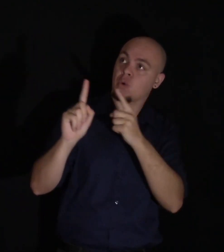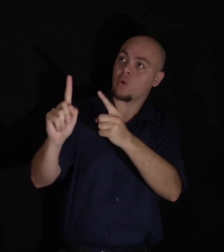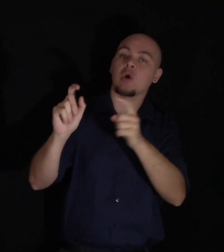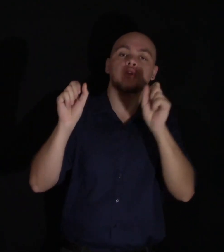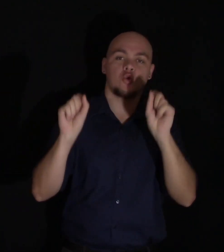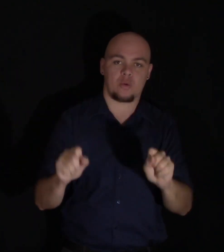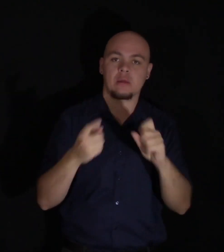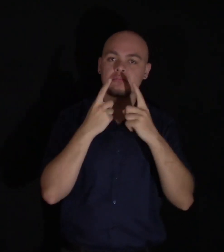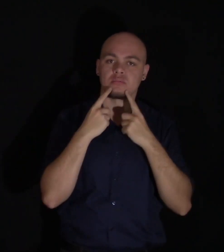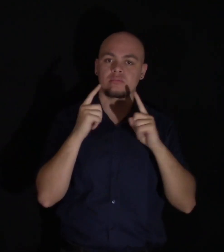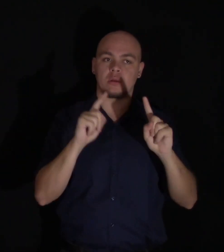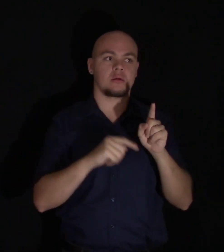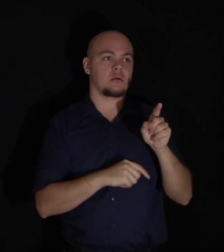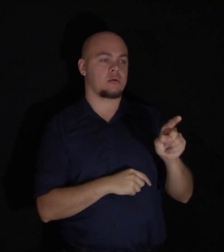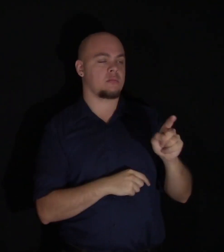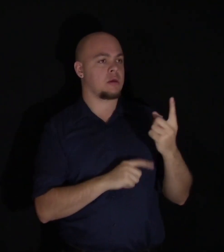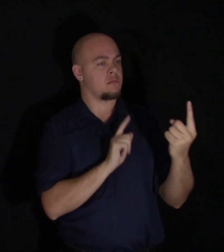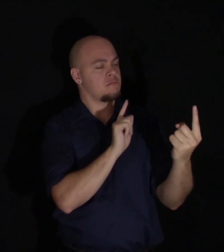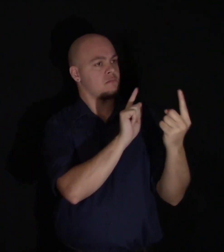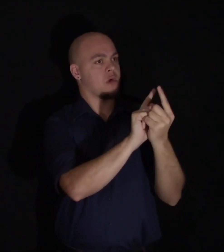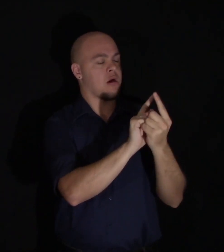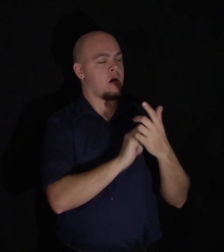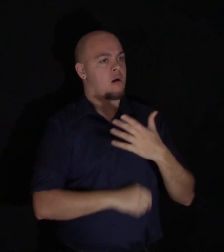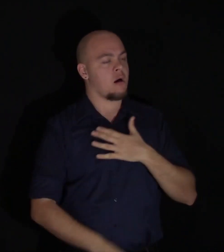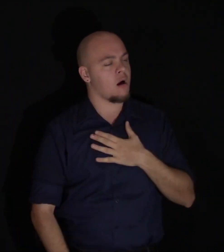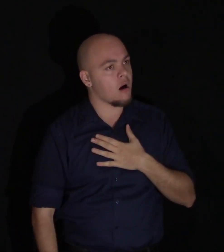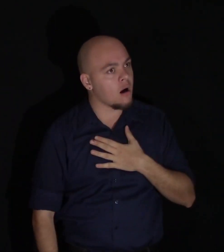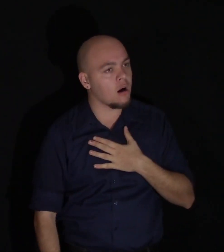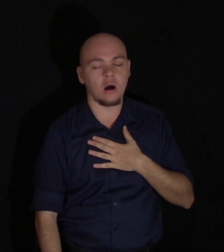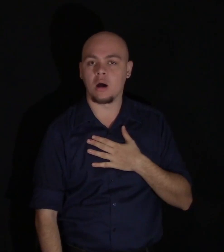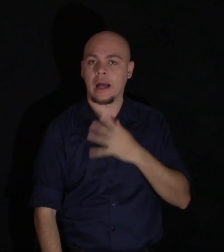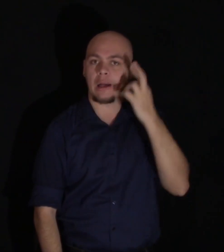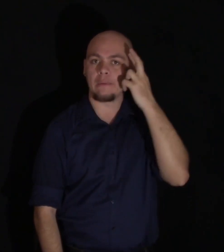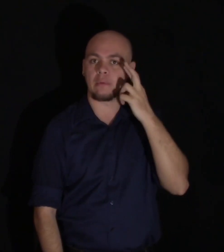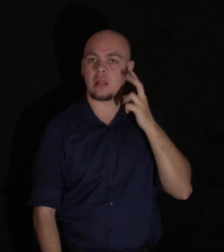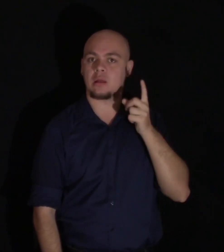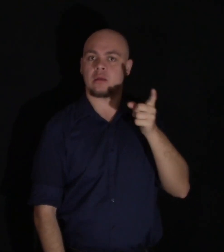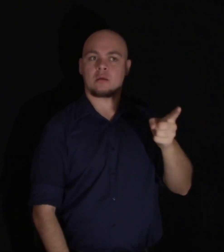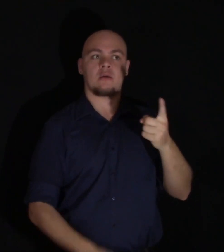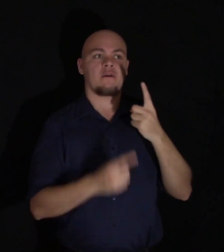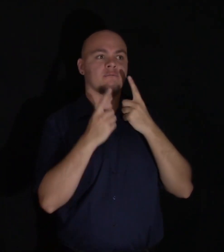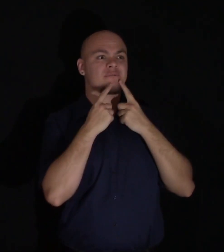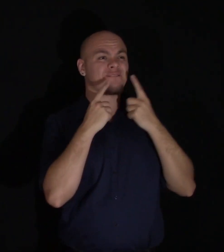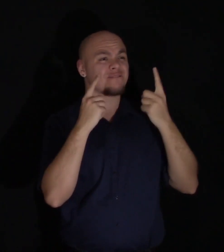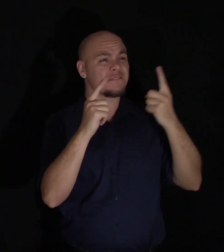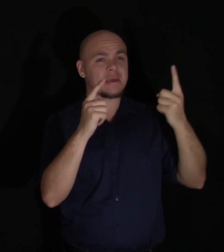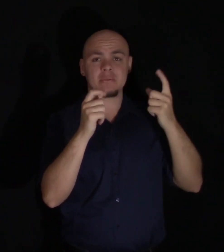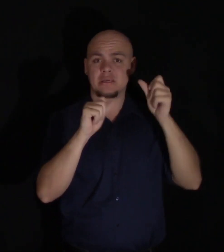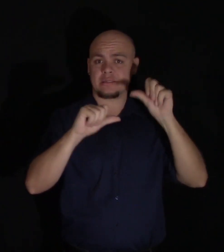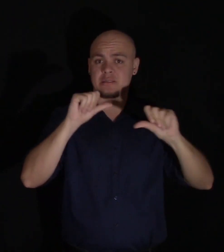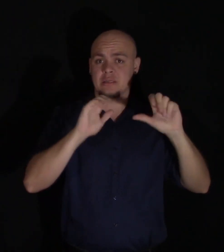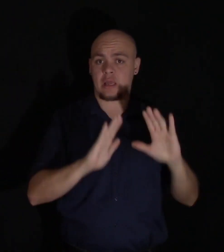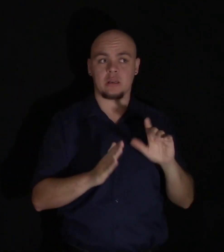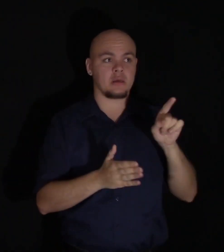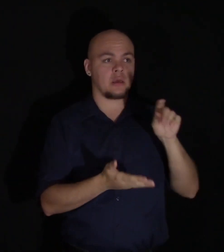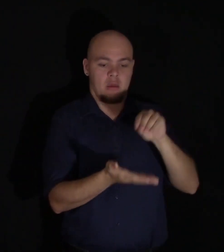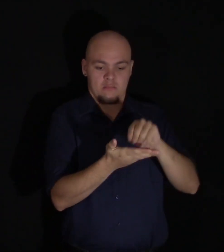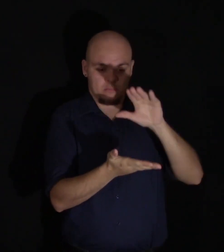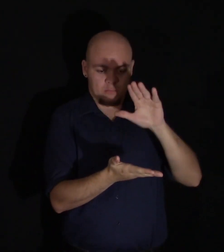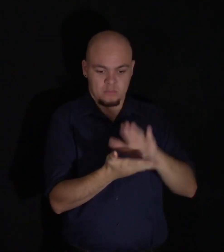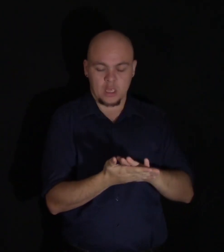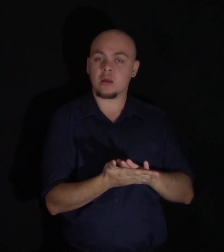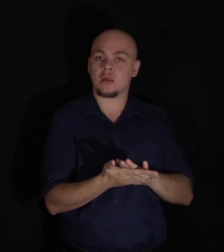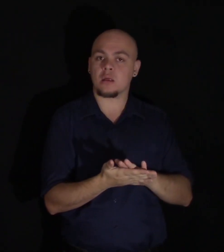meeting Bandura was really cathartic for me because I realized that this, famous scientist had documented and